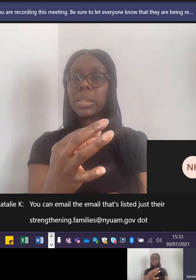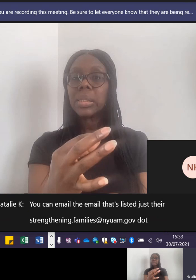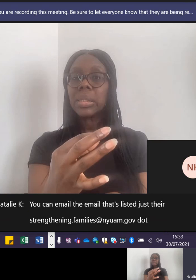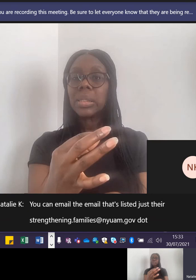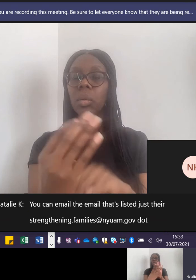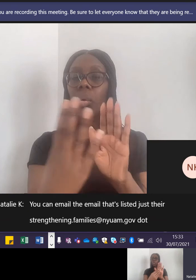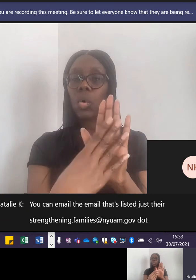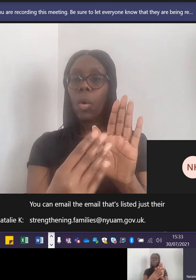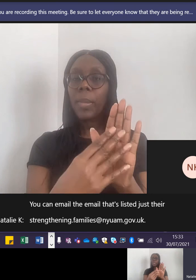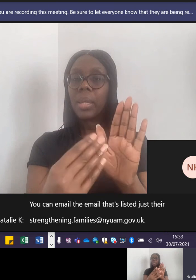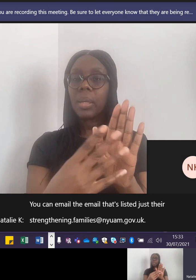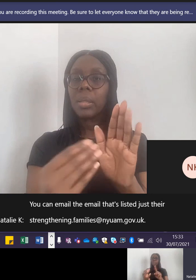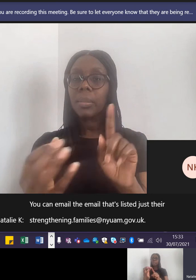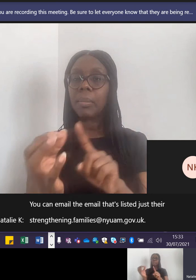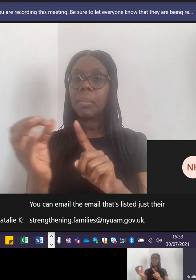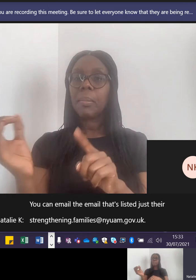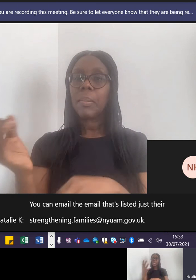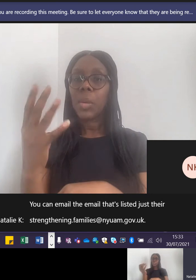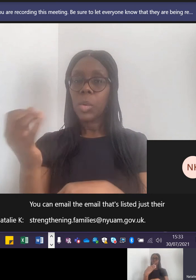strengthening.families@newham.gov.uk.